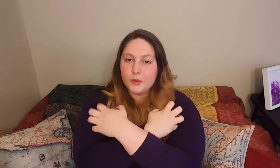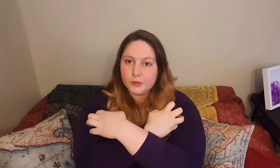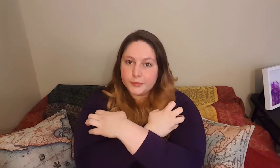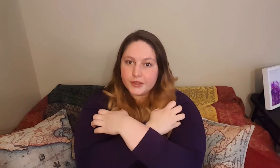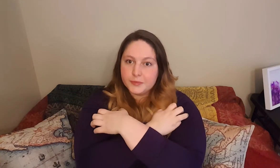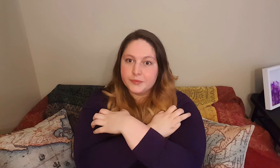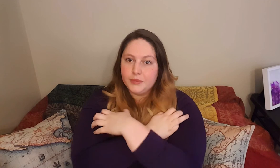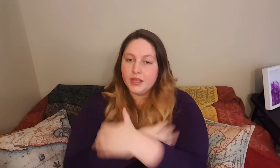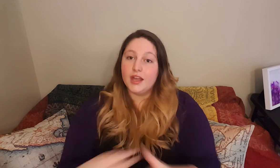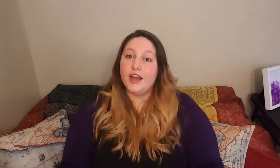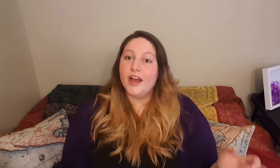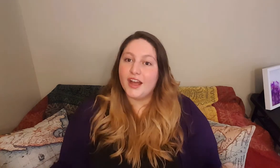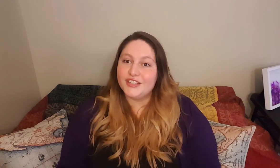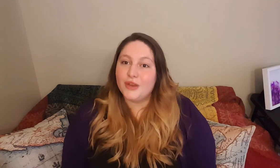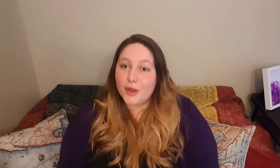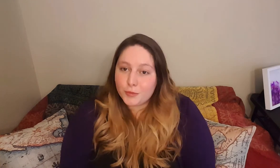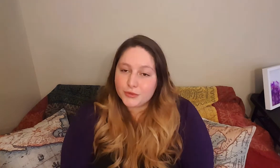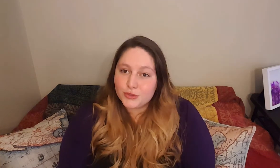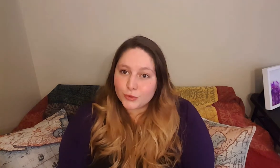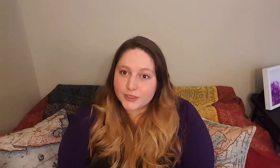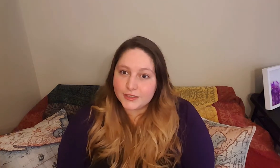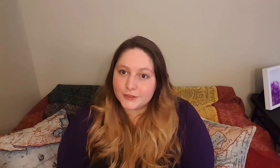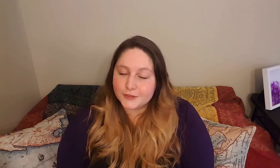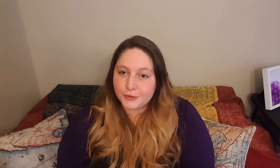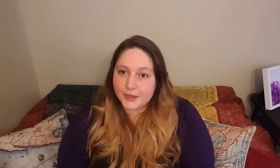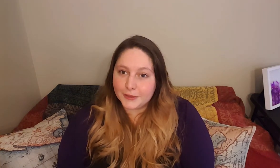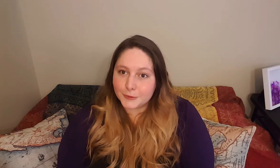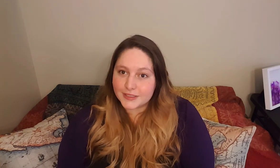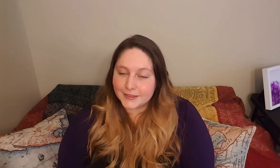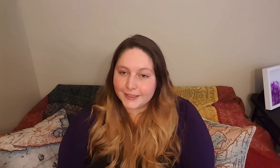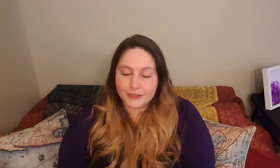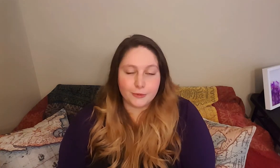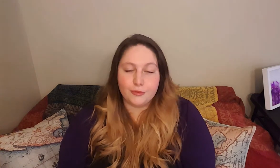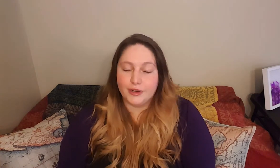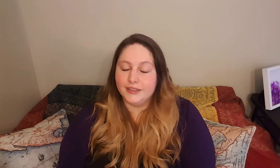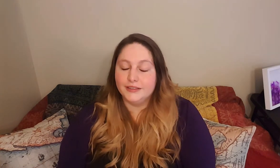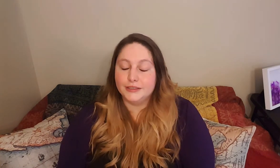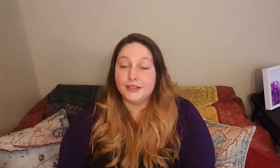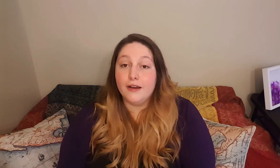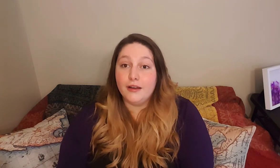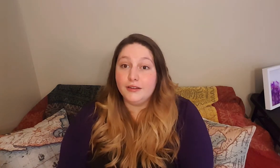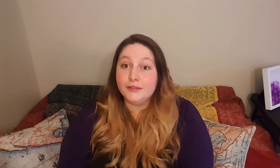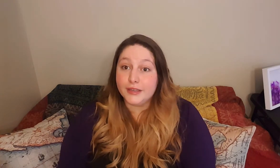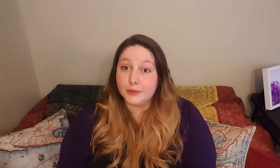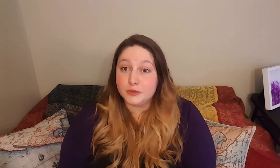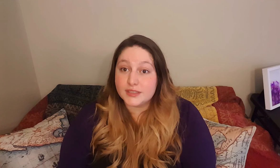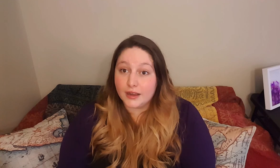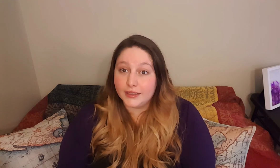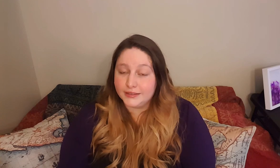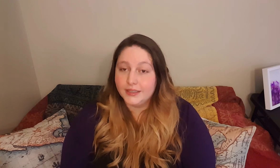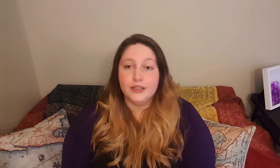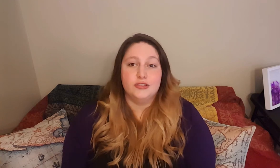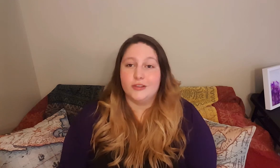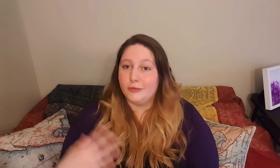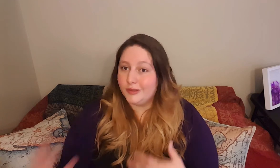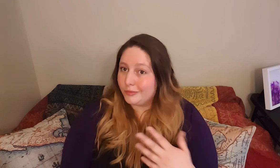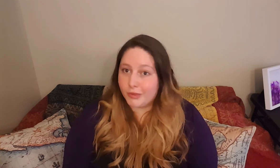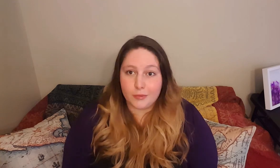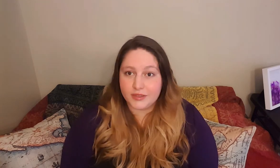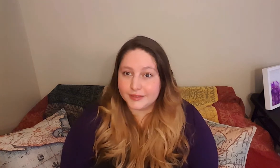a polar bear. So I hope you enjoyed. Those few animals today. Don't worry. There are a ton of animal signs. So I'll be popping out